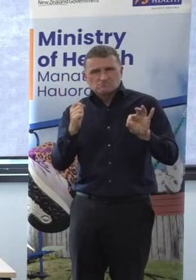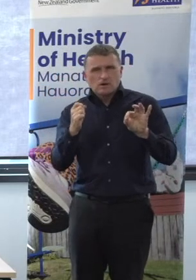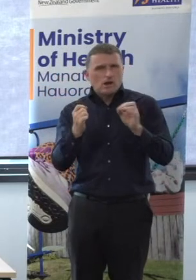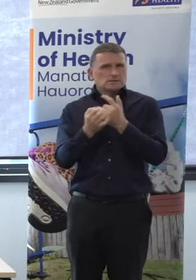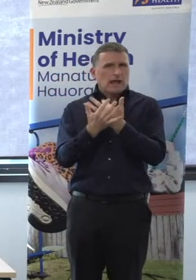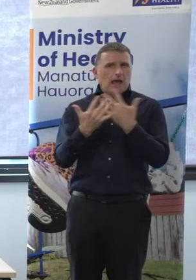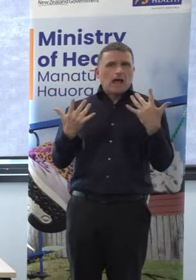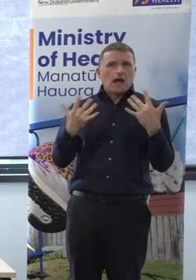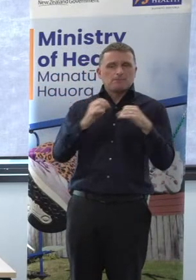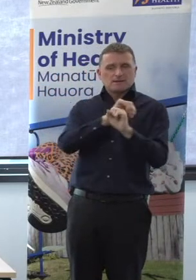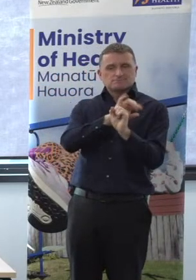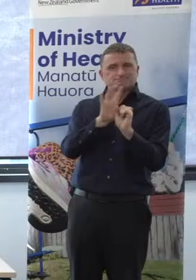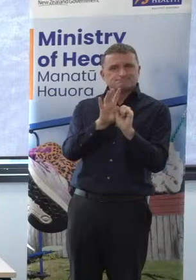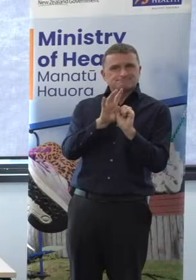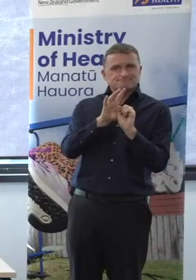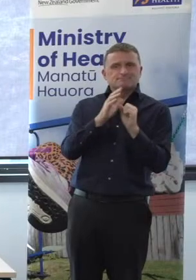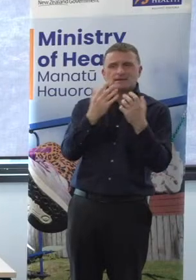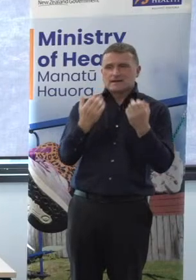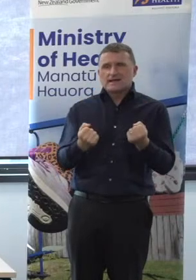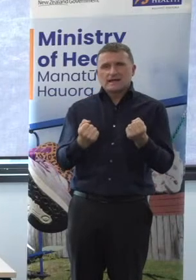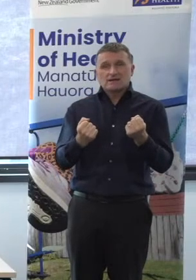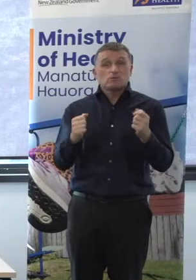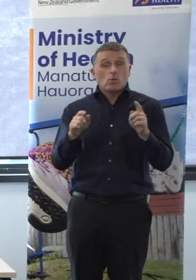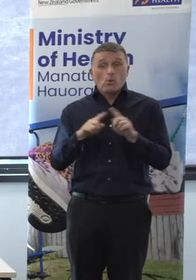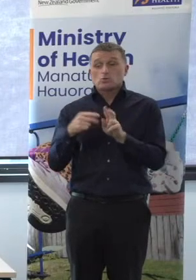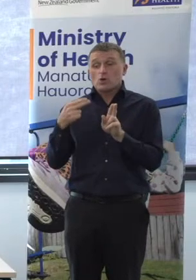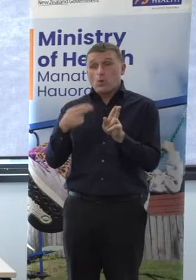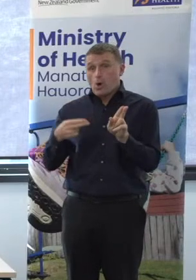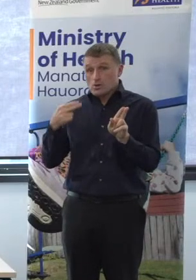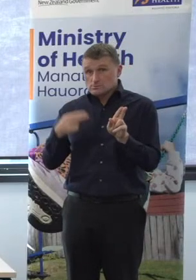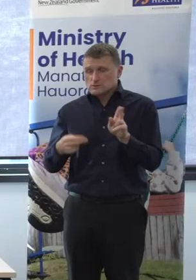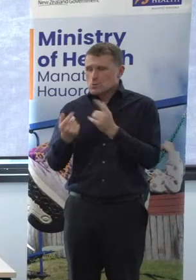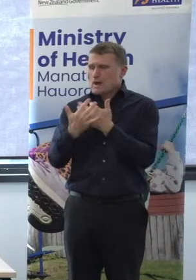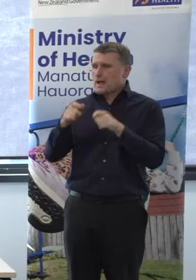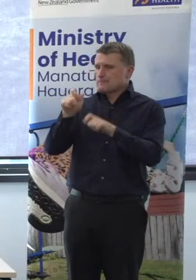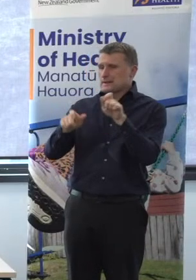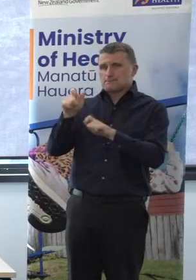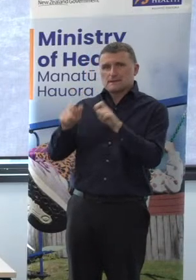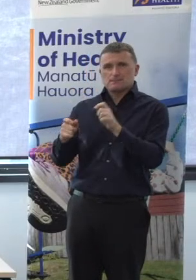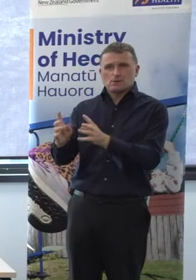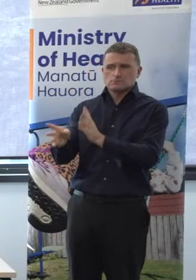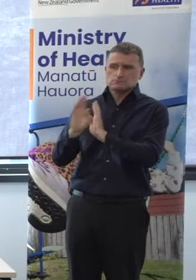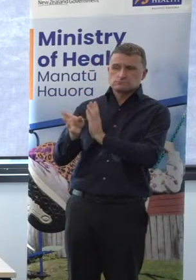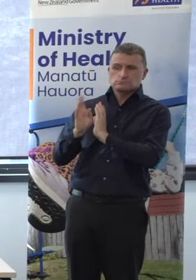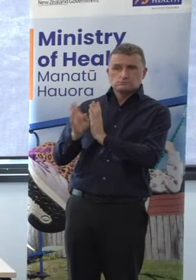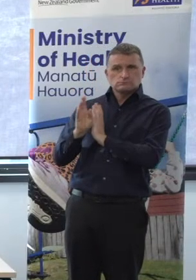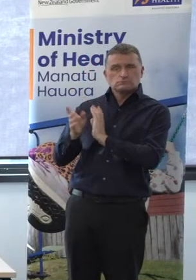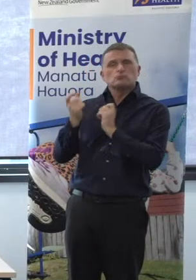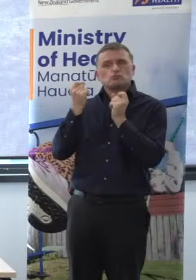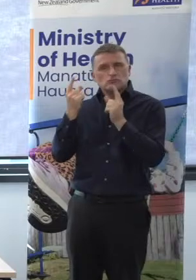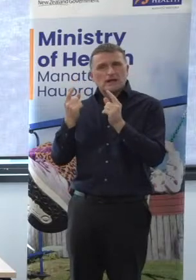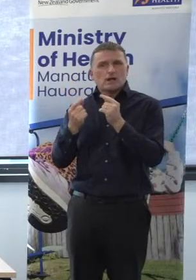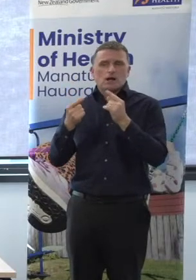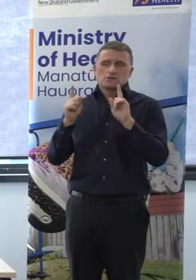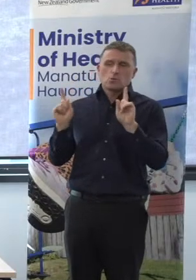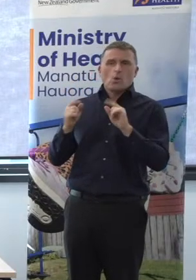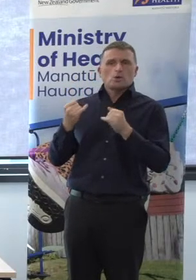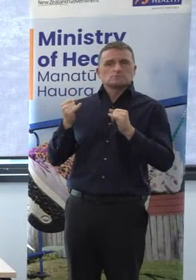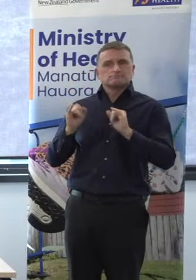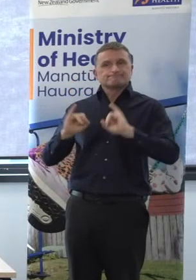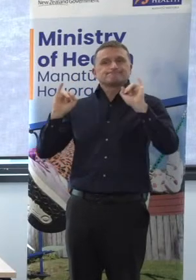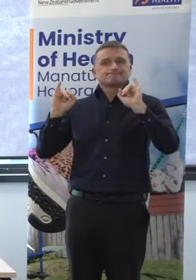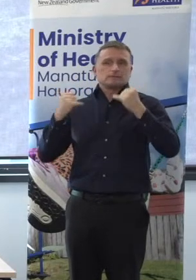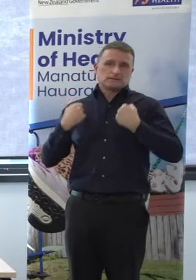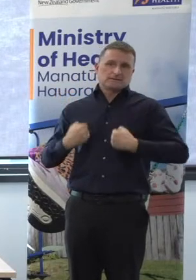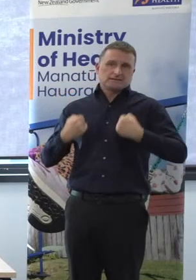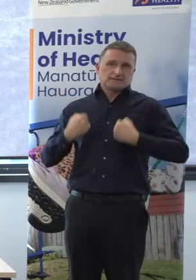then prioritising hospitalised cases helps us to understand which variants may be causing more severe disease in New Zealand. Of